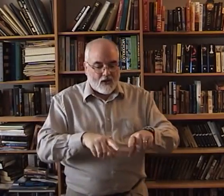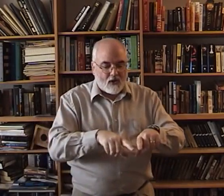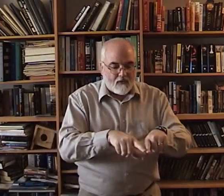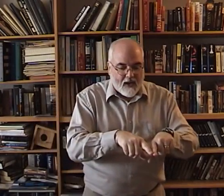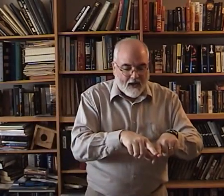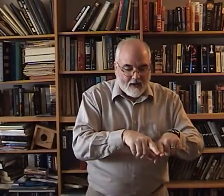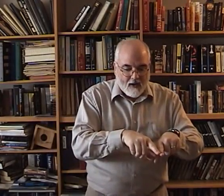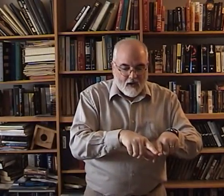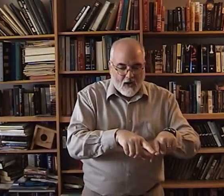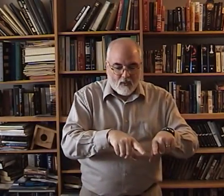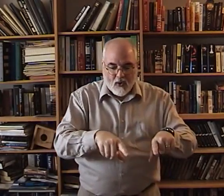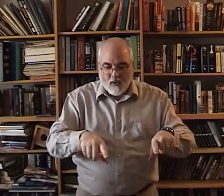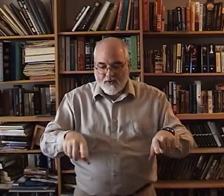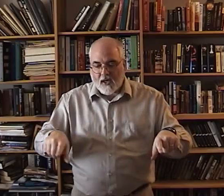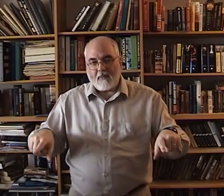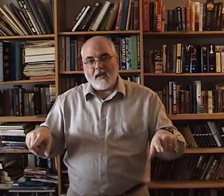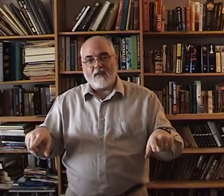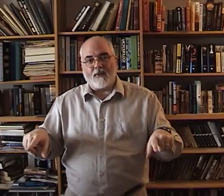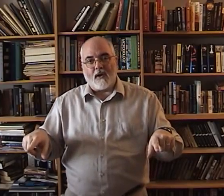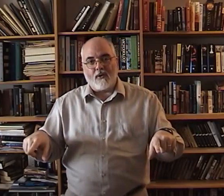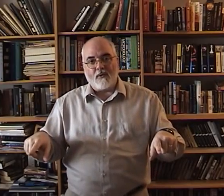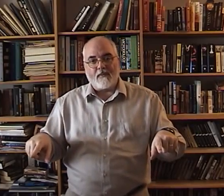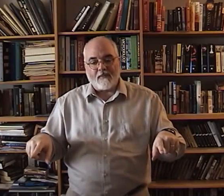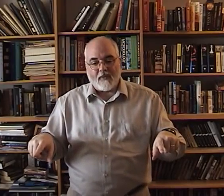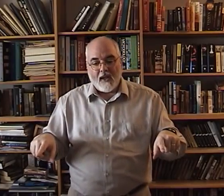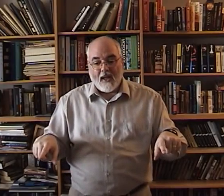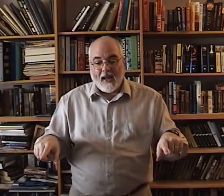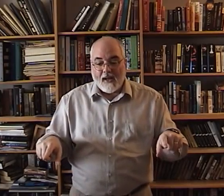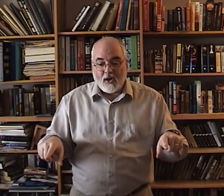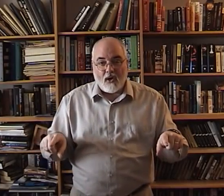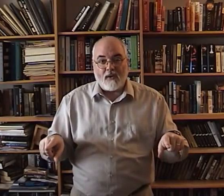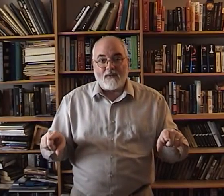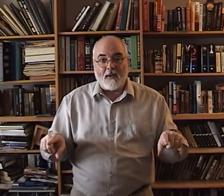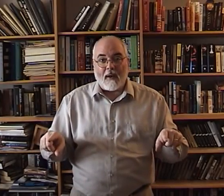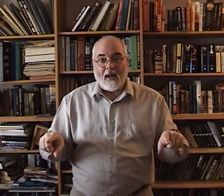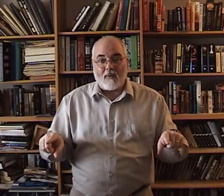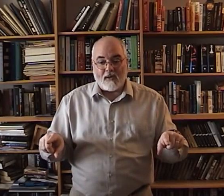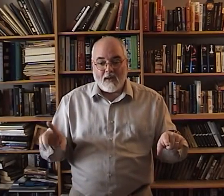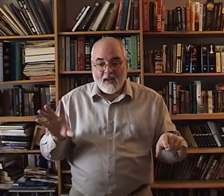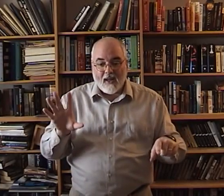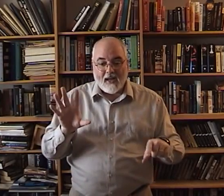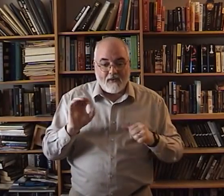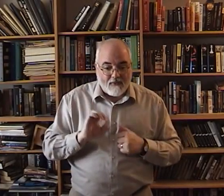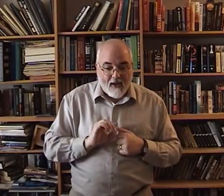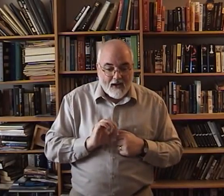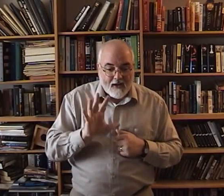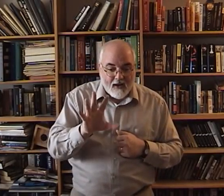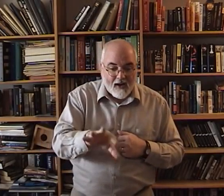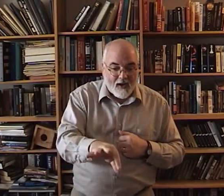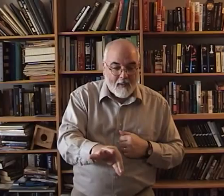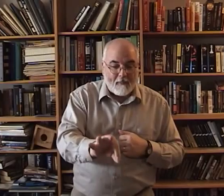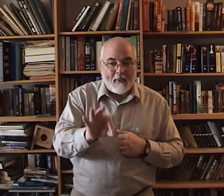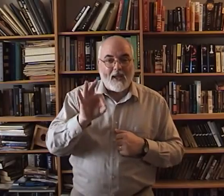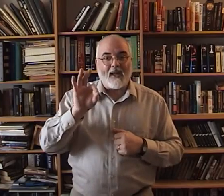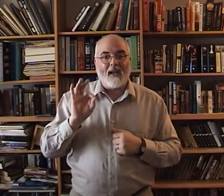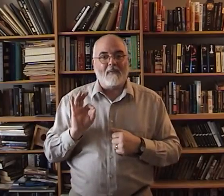you've got a row of jelly beans in front of you, and you're looking for the black one, and you find it, and you pick it,